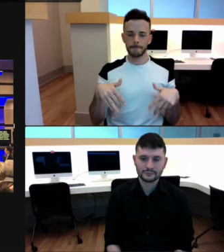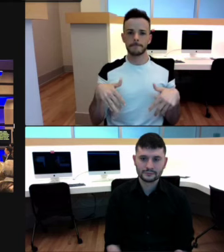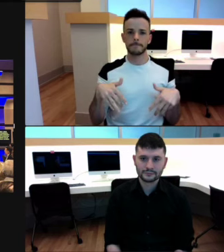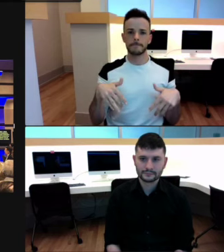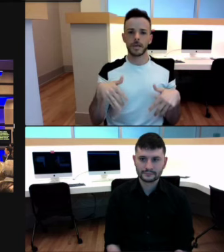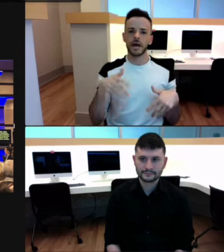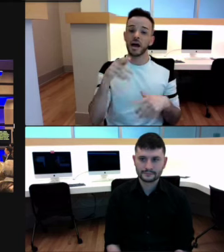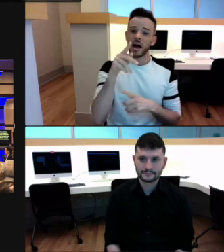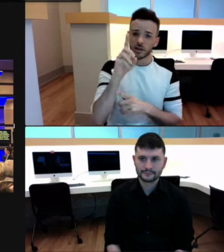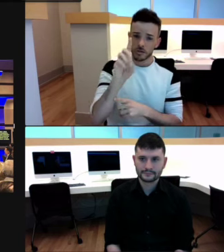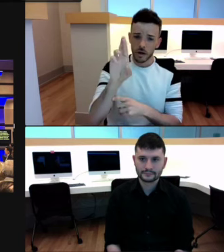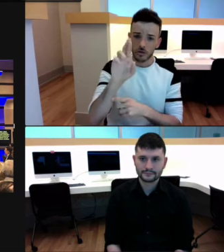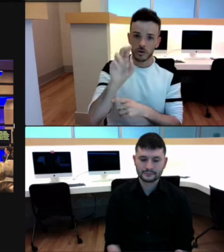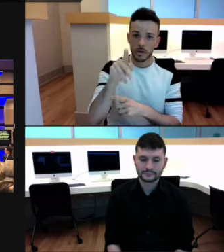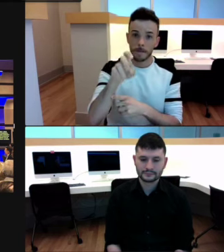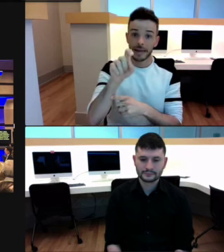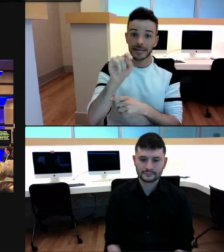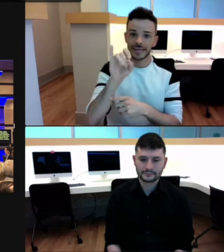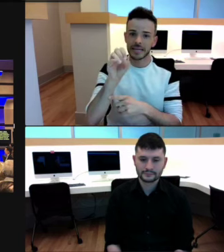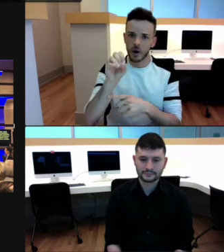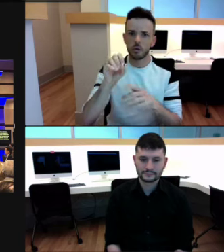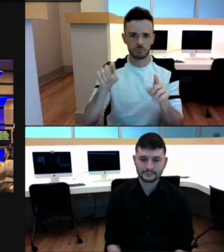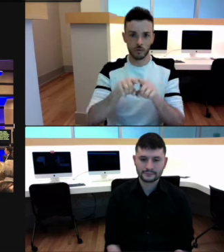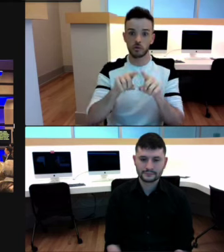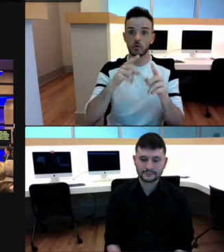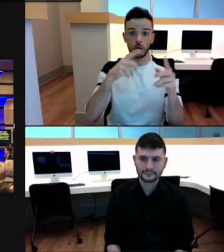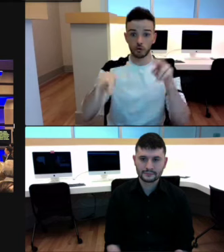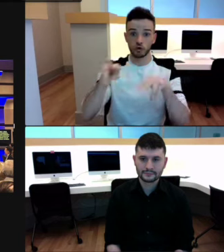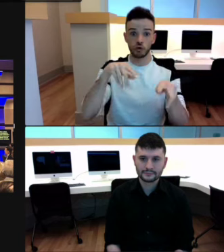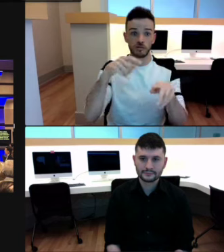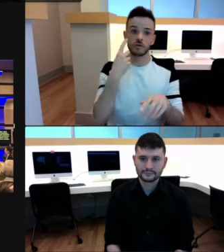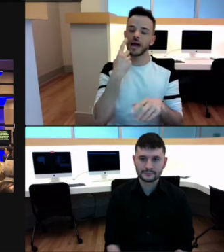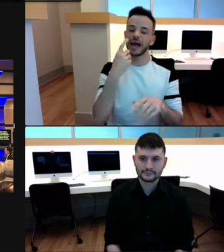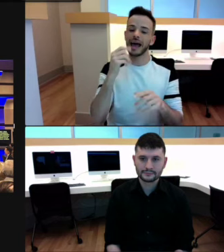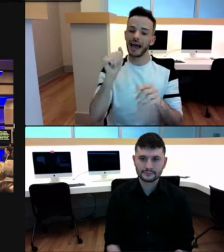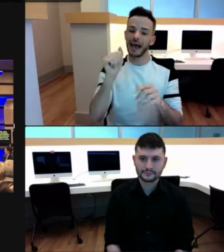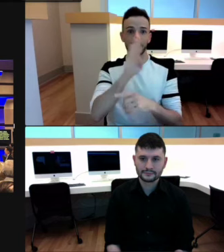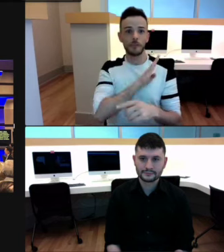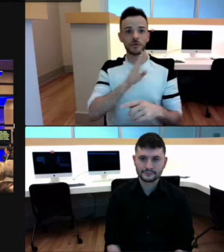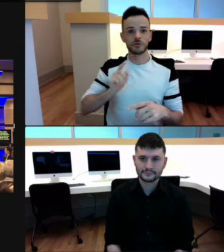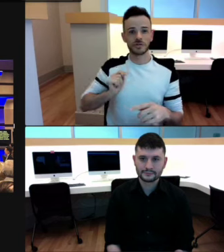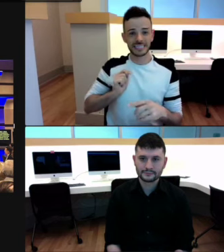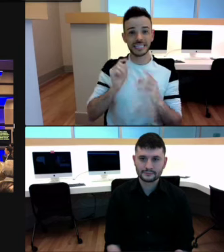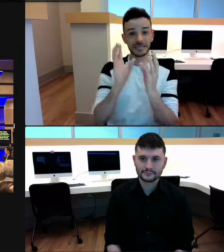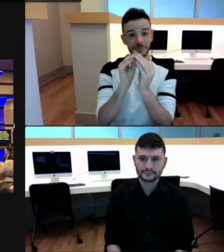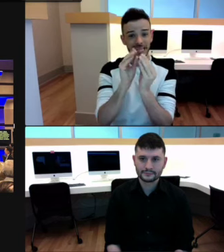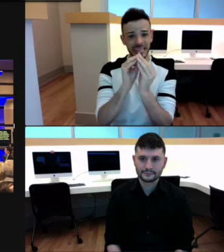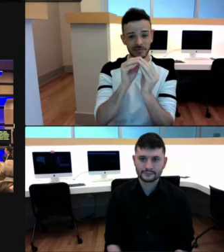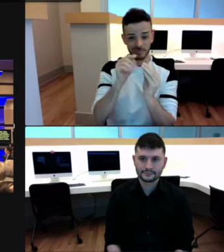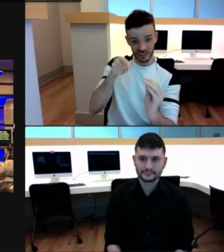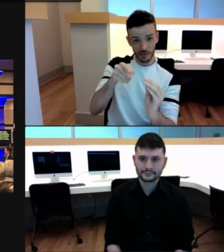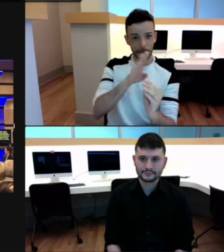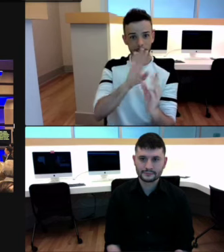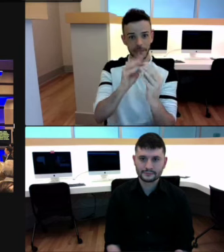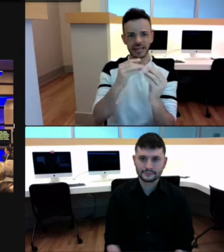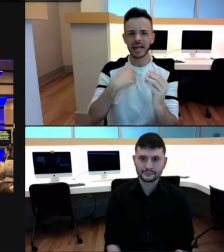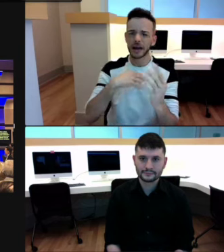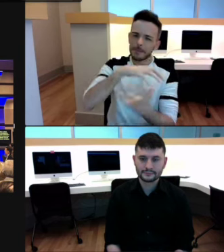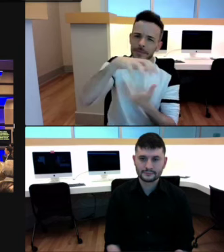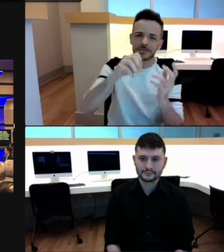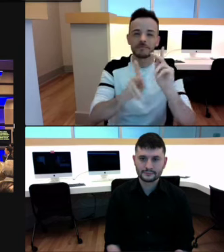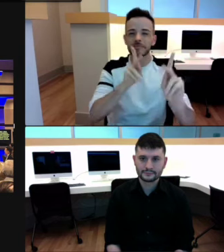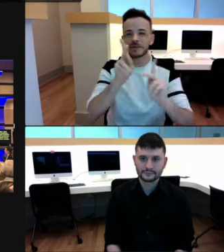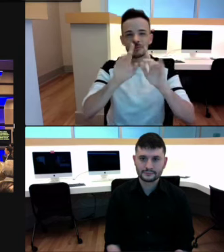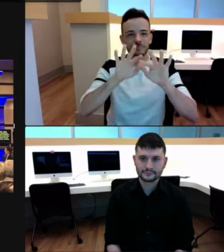where people freeze when asked to watch or produce gesture. Petito also observed this